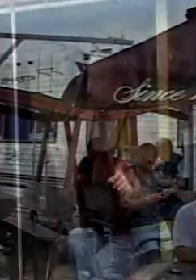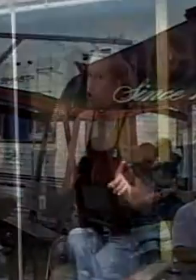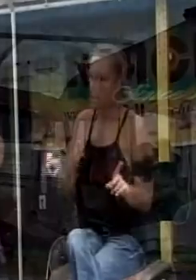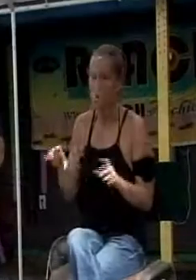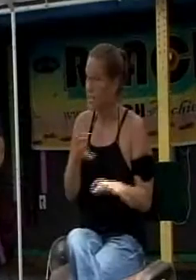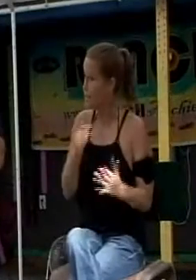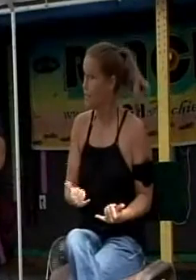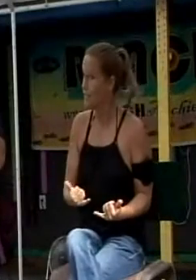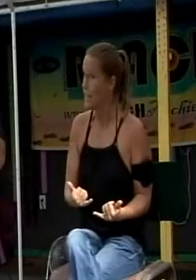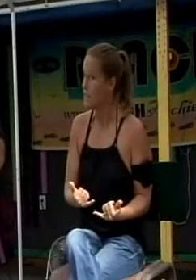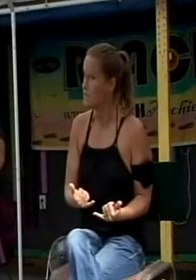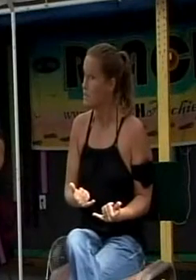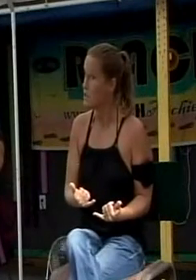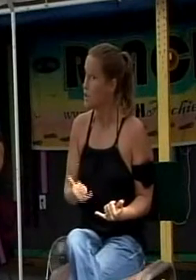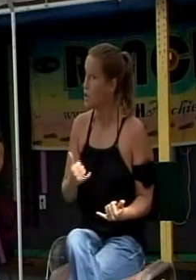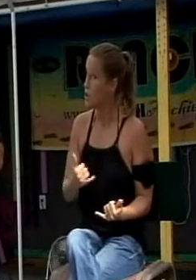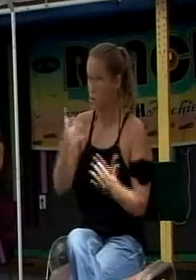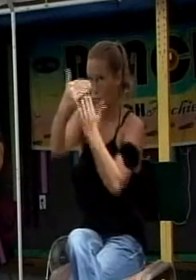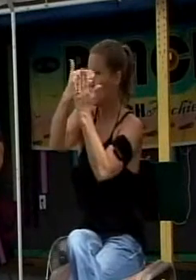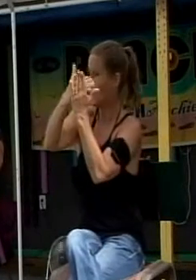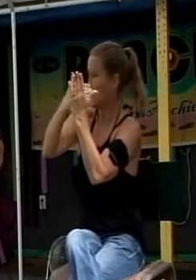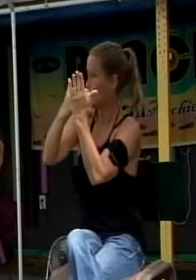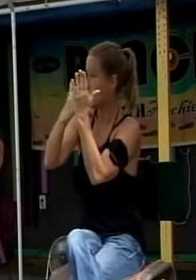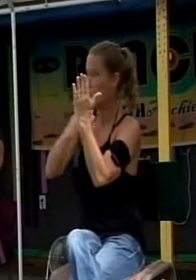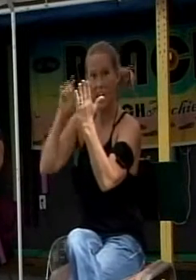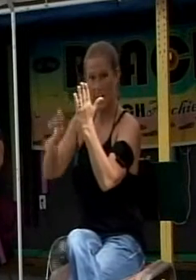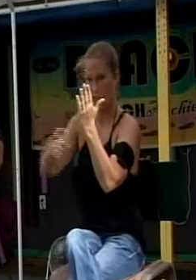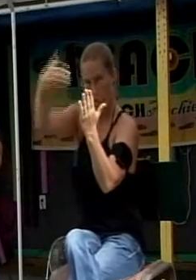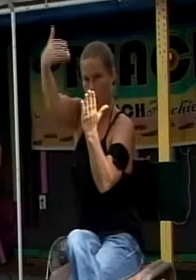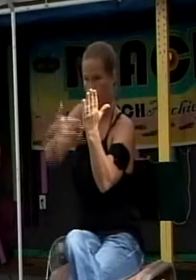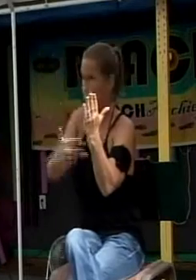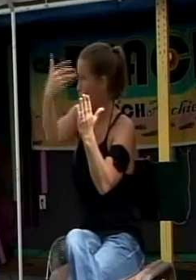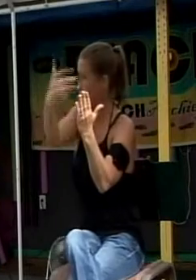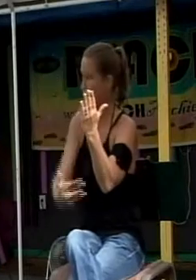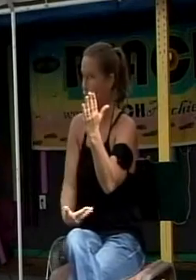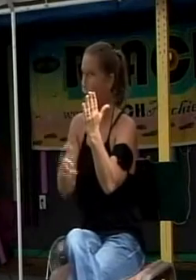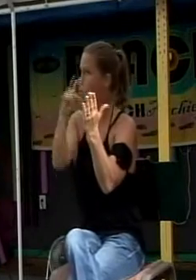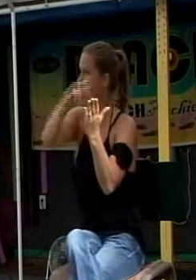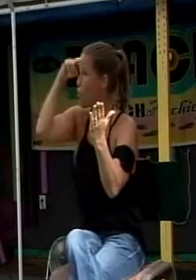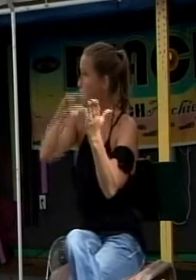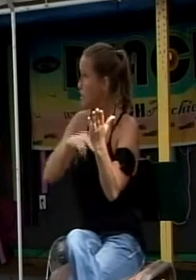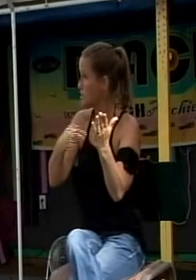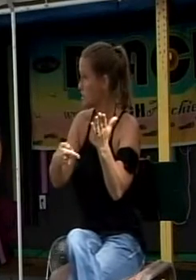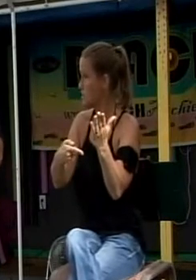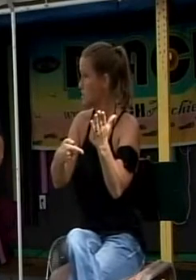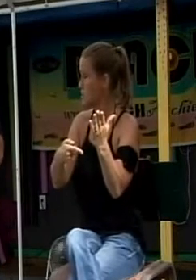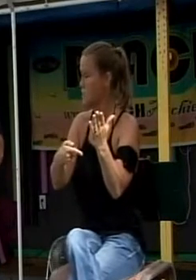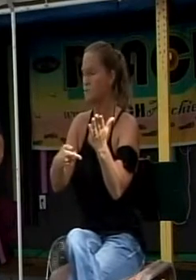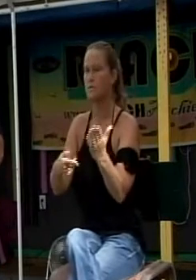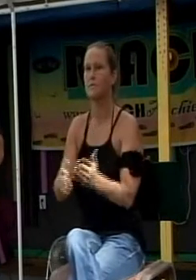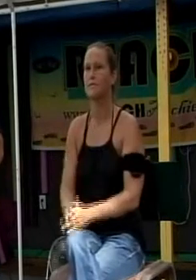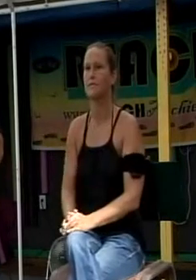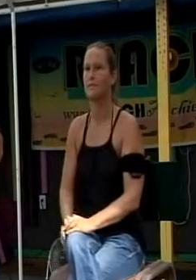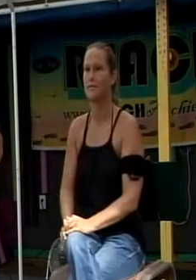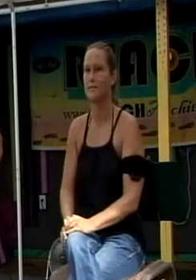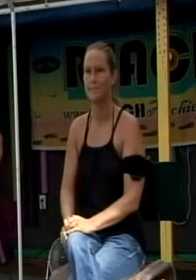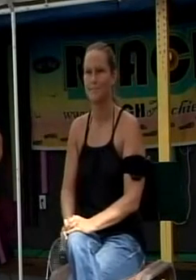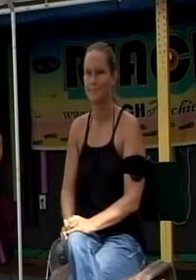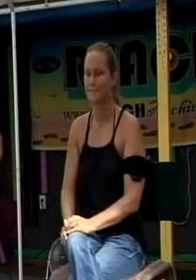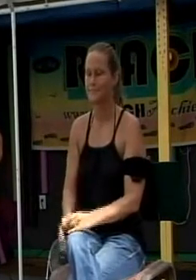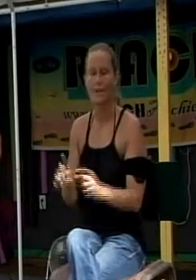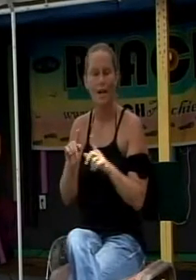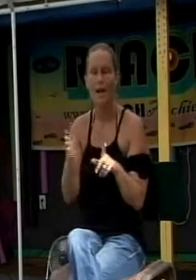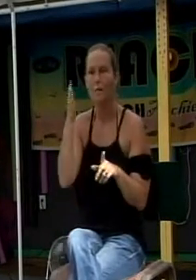You're not God's stuff if you're fallible still. Not true. God says he created us. He knows our